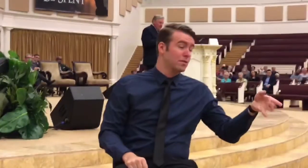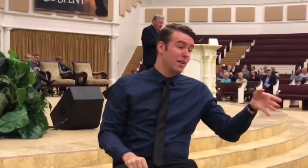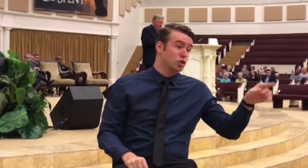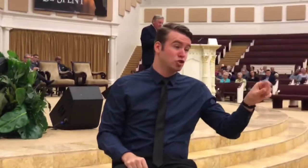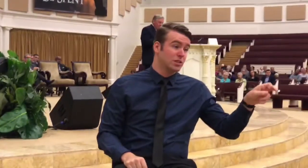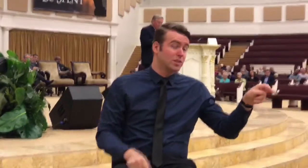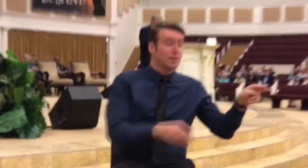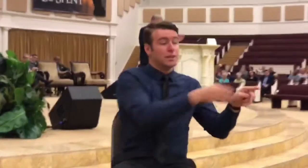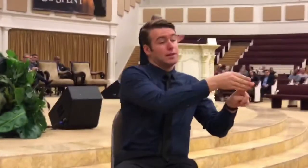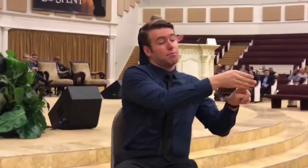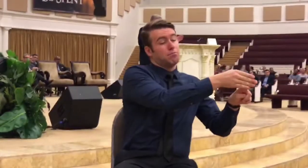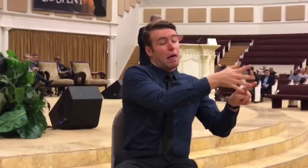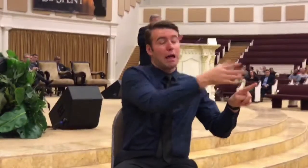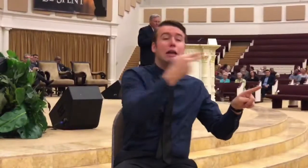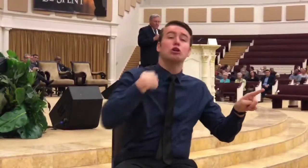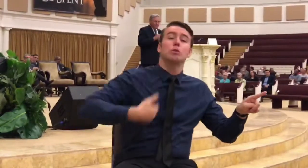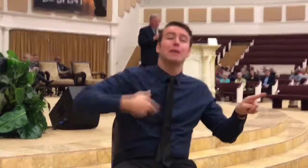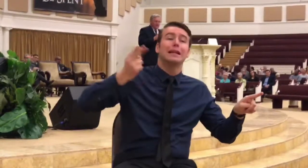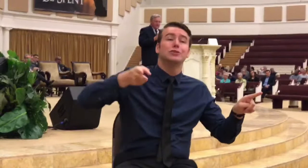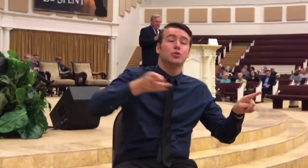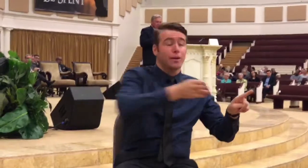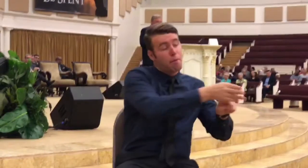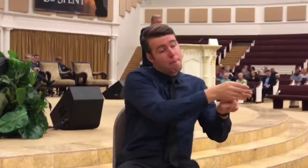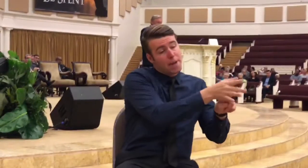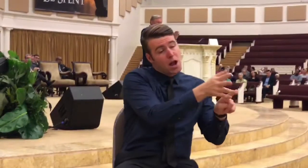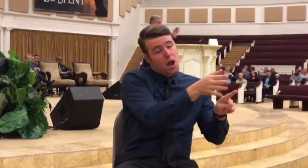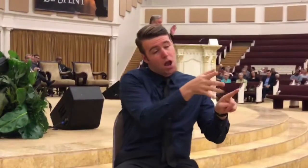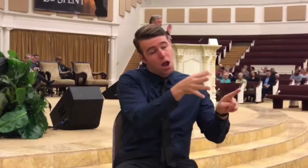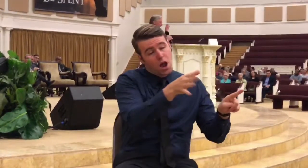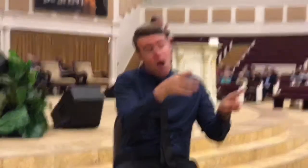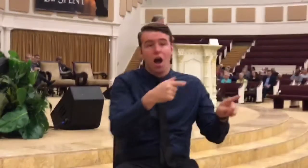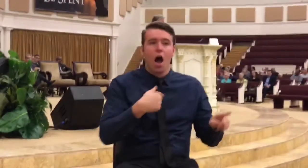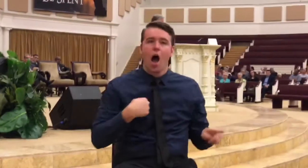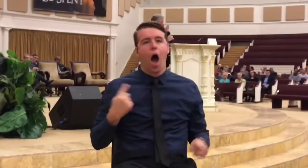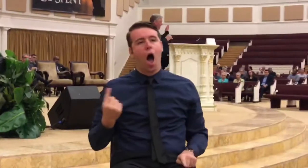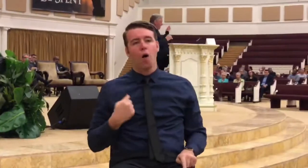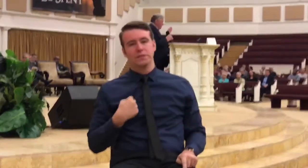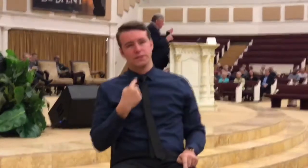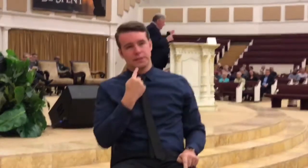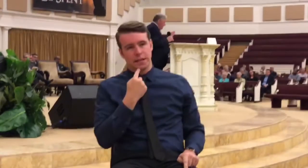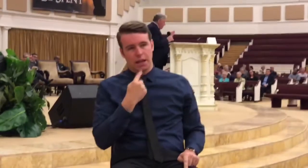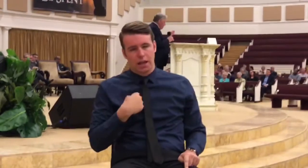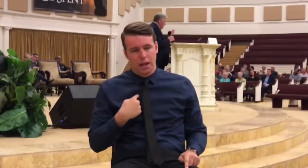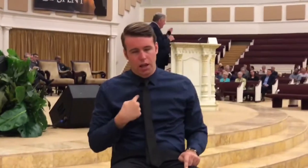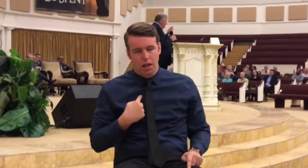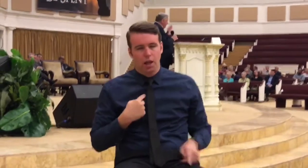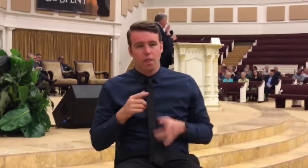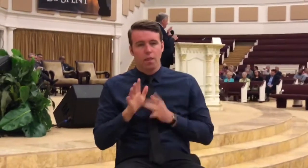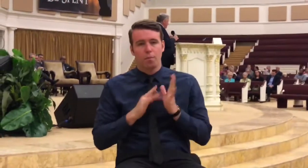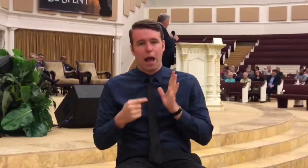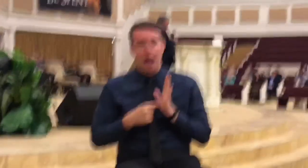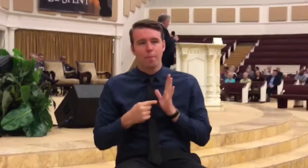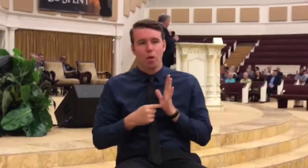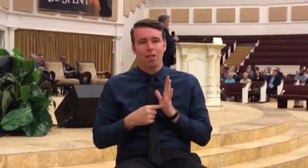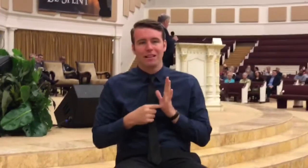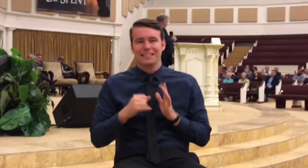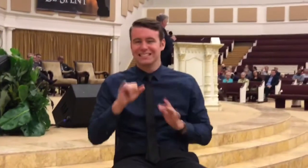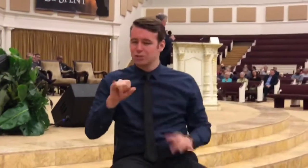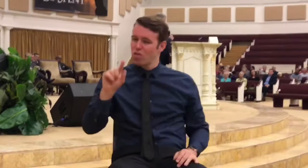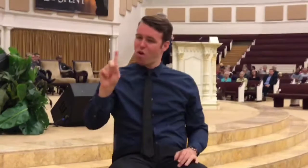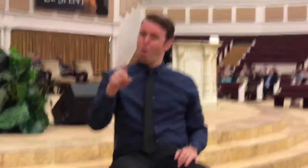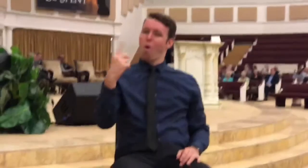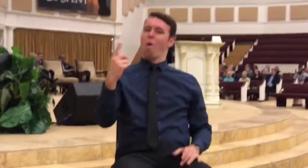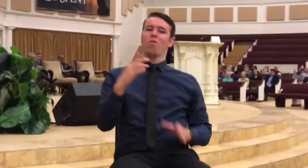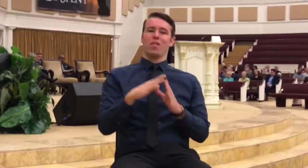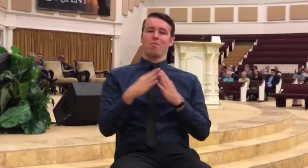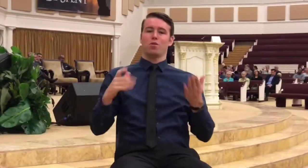journey of human history. And as I've often said, the Bible is the only book